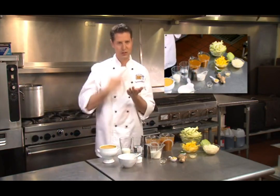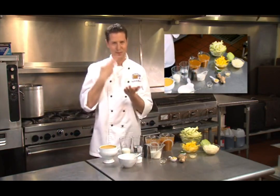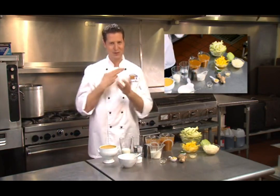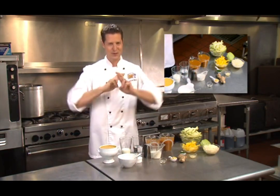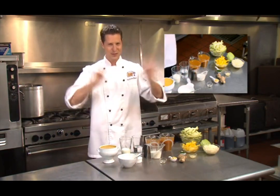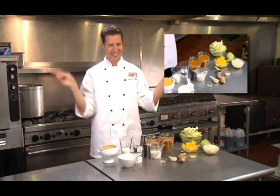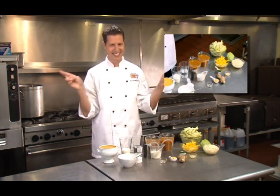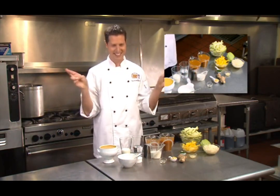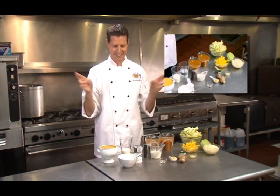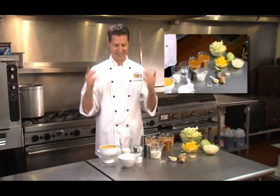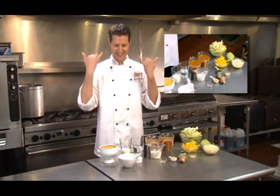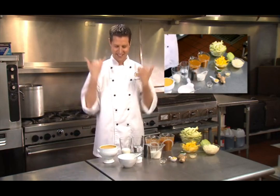the soup is ready.